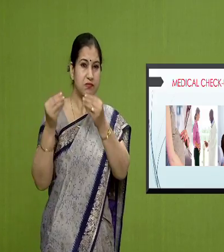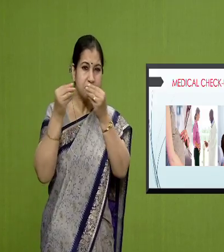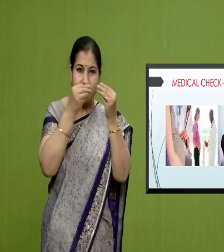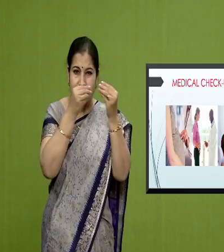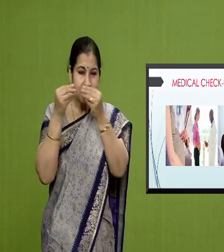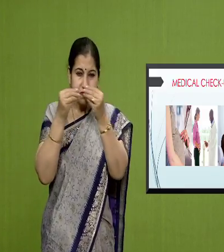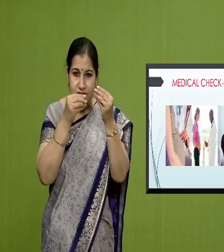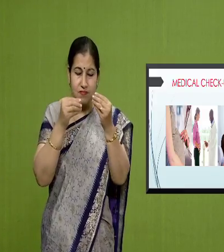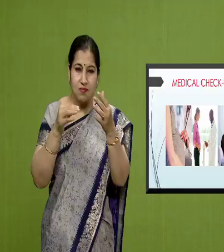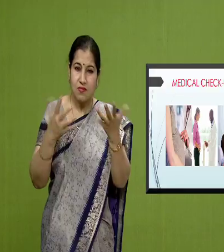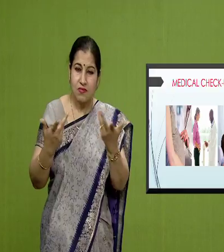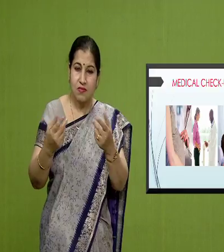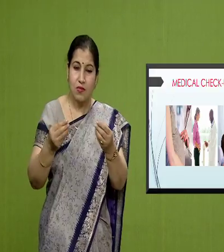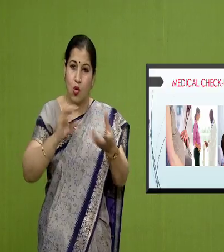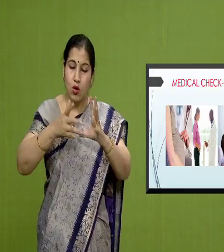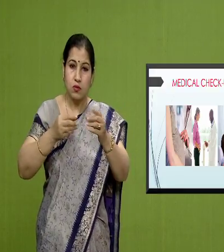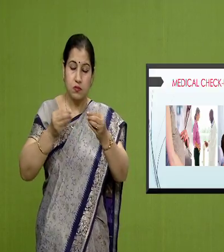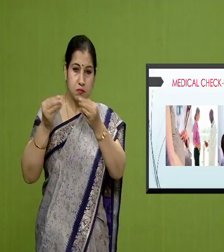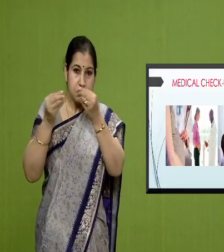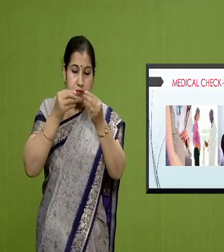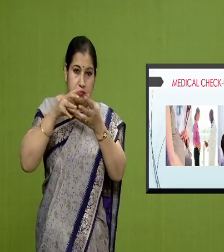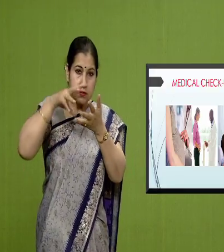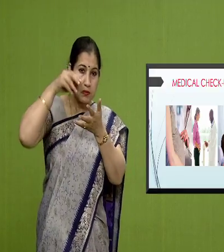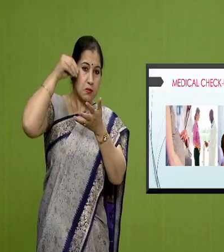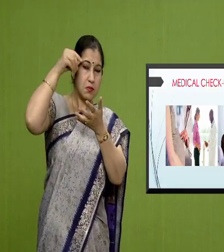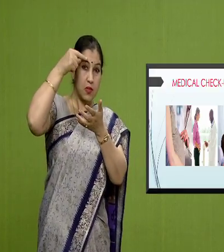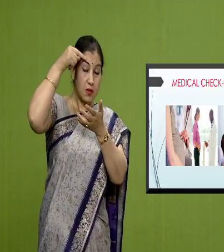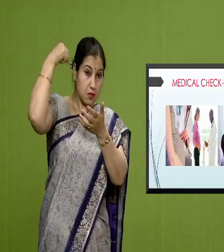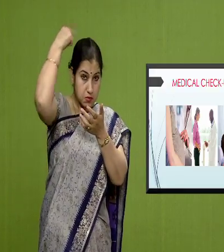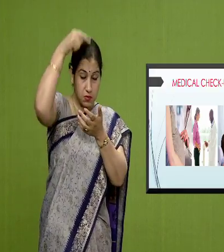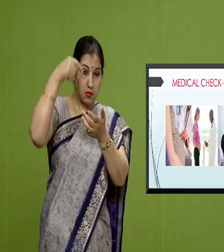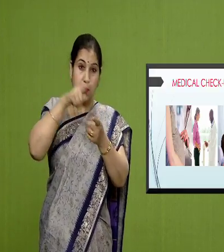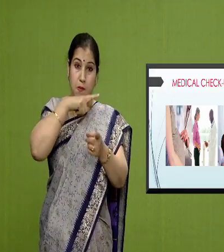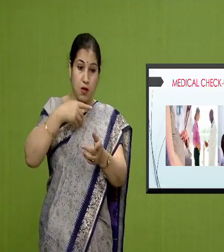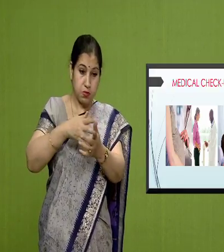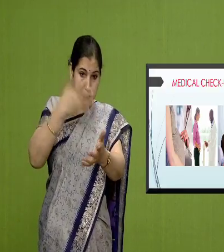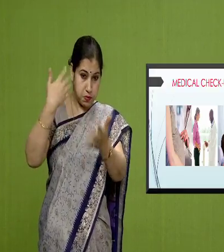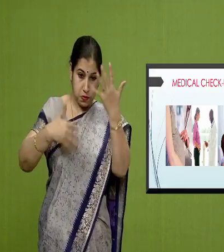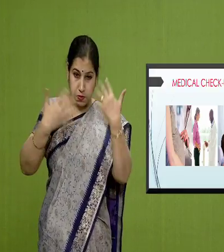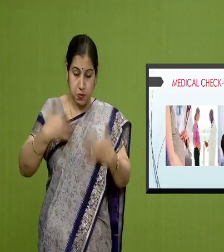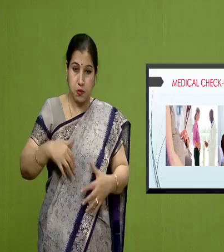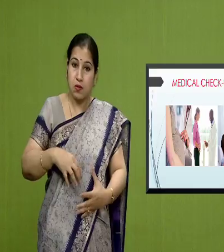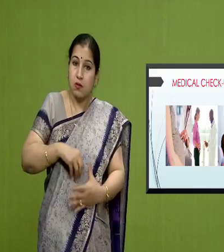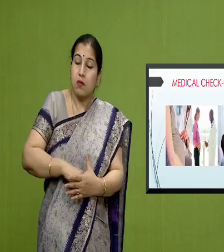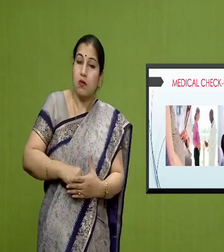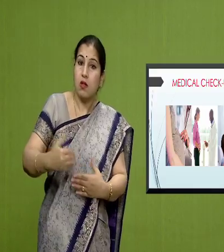afim pass into the bloodstream of the fetus through the placenta and